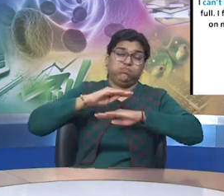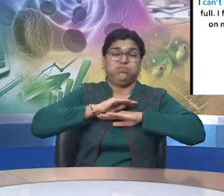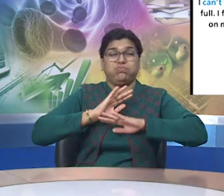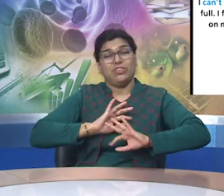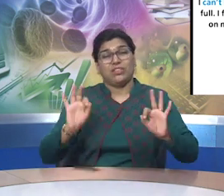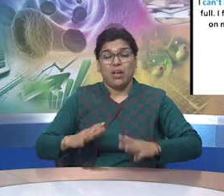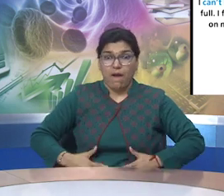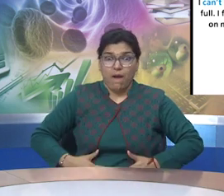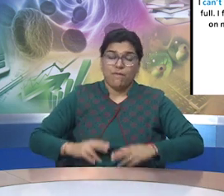I